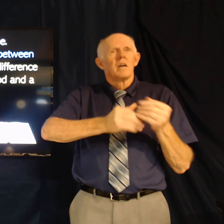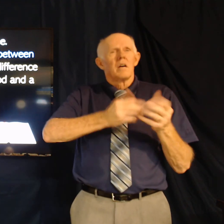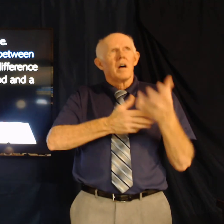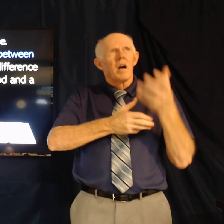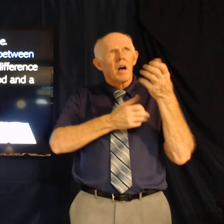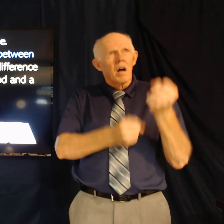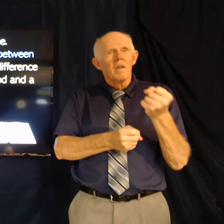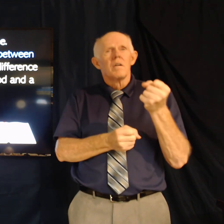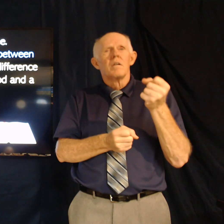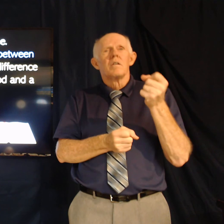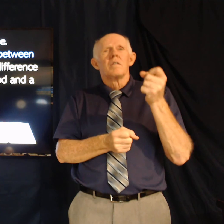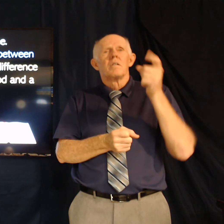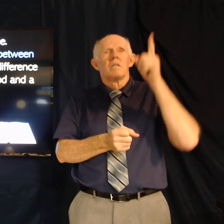We learn to be kind and trusting.